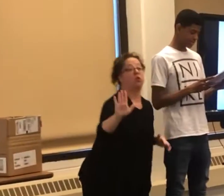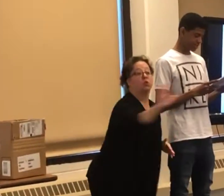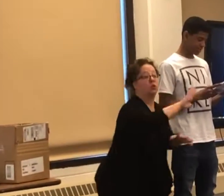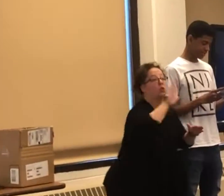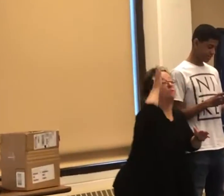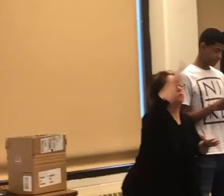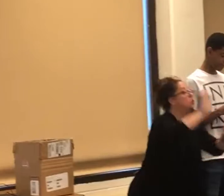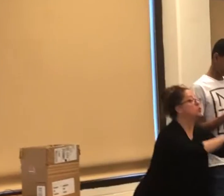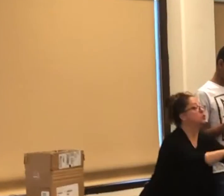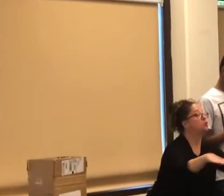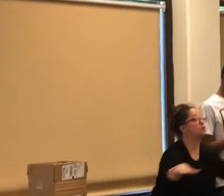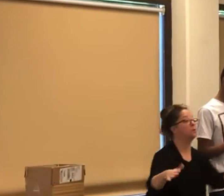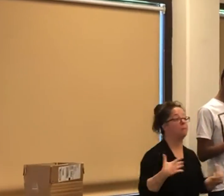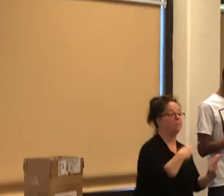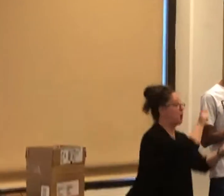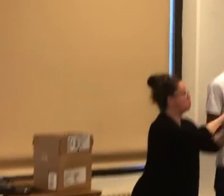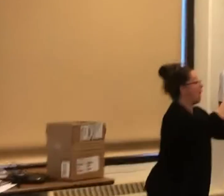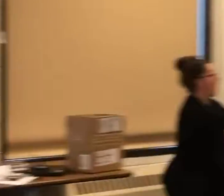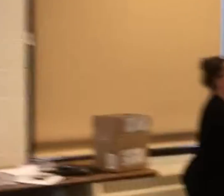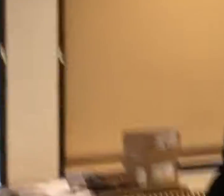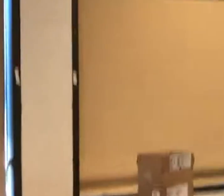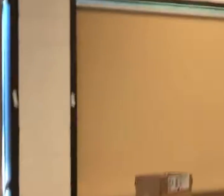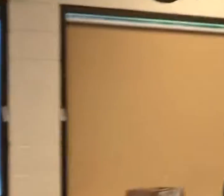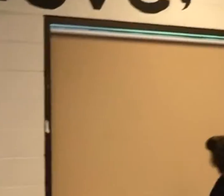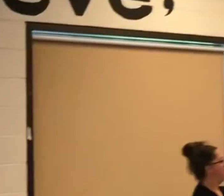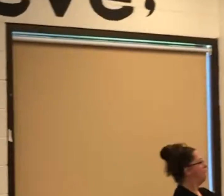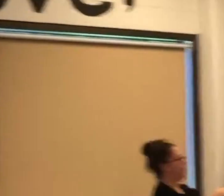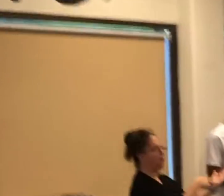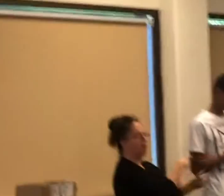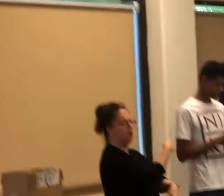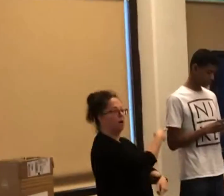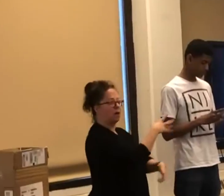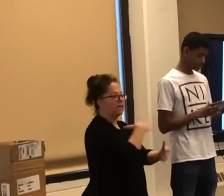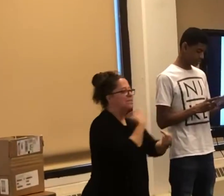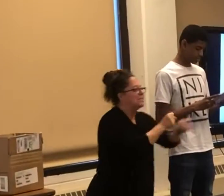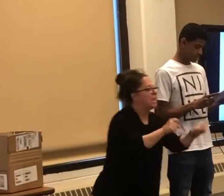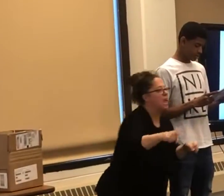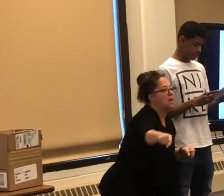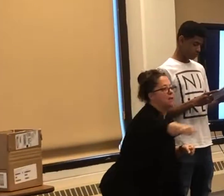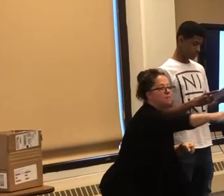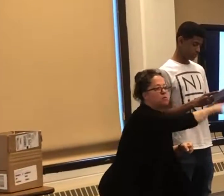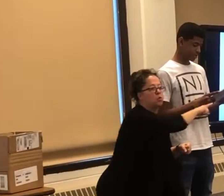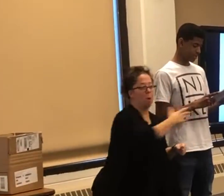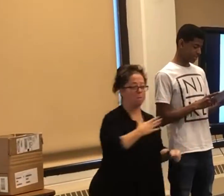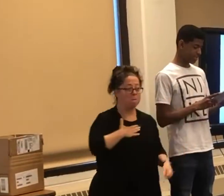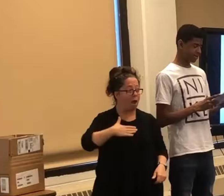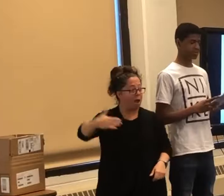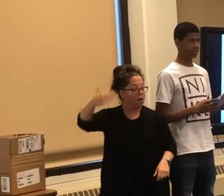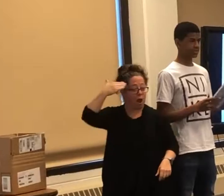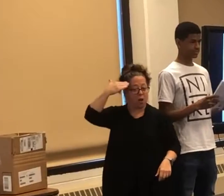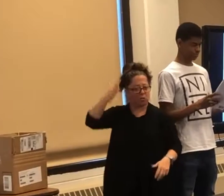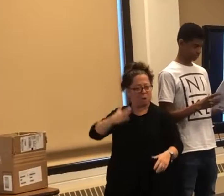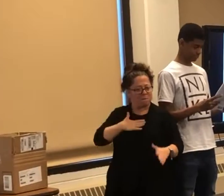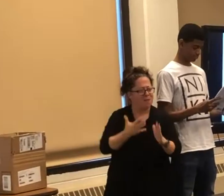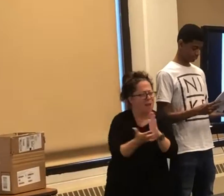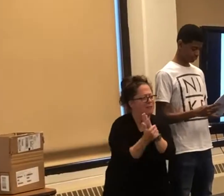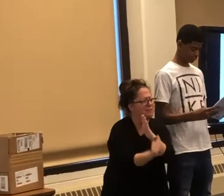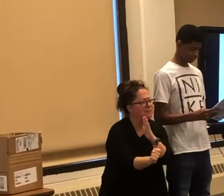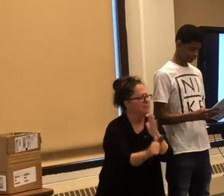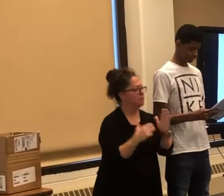I can save you with my knowledge or my skills or my words. Would you think that I'm at it then? can